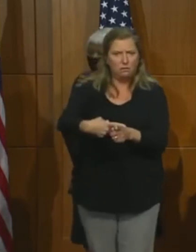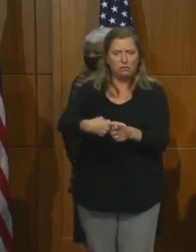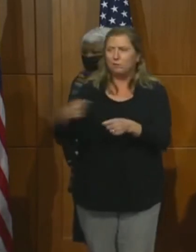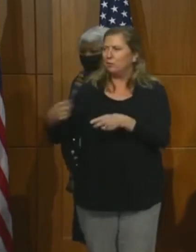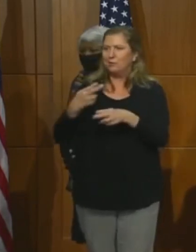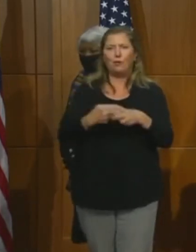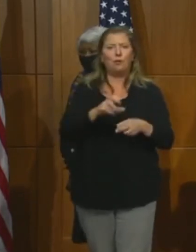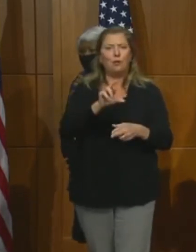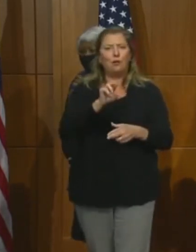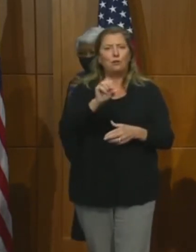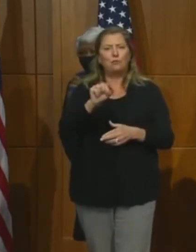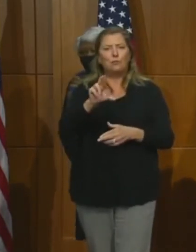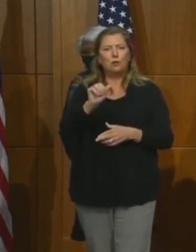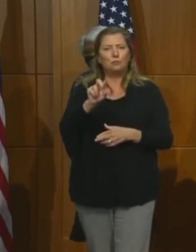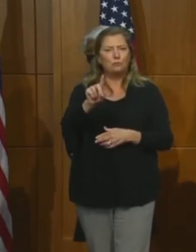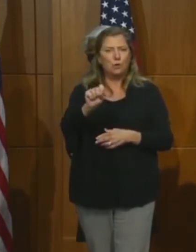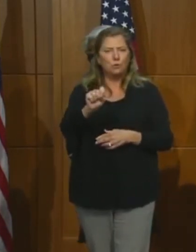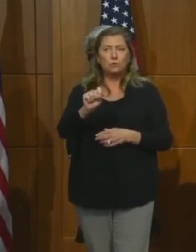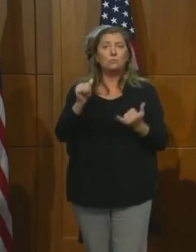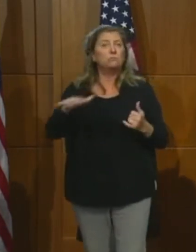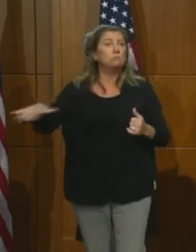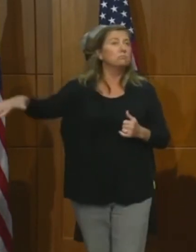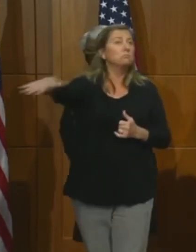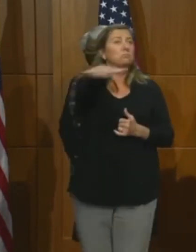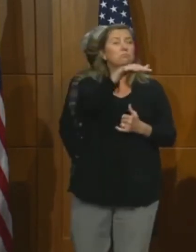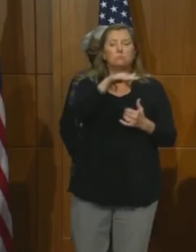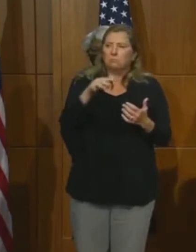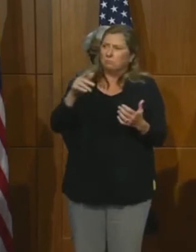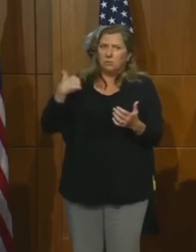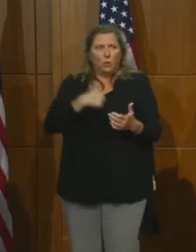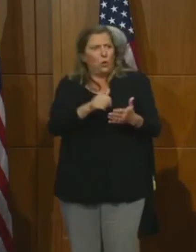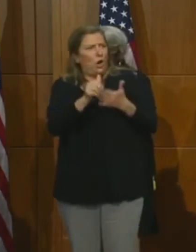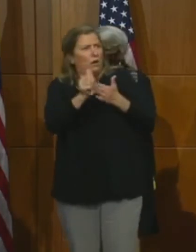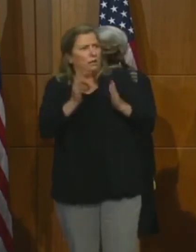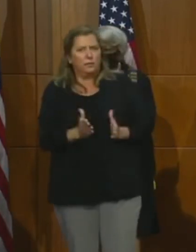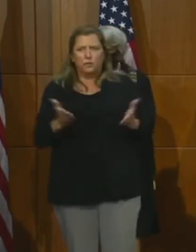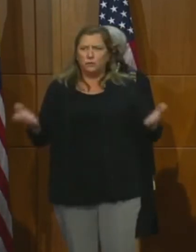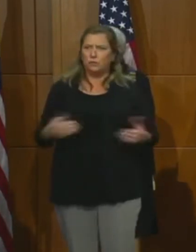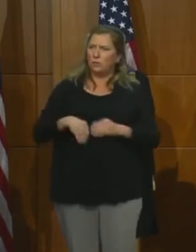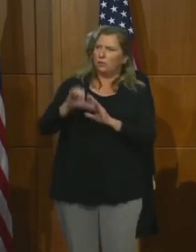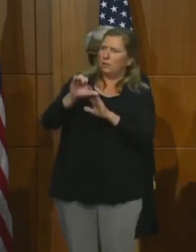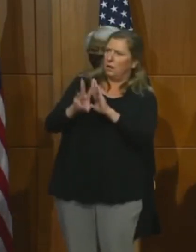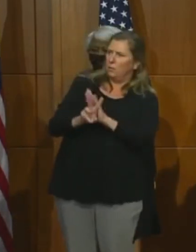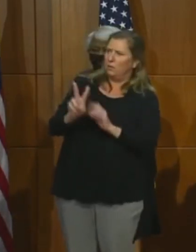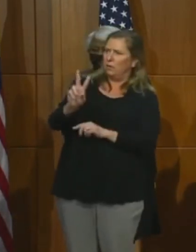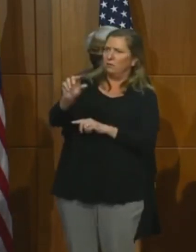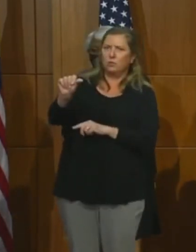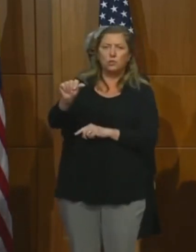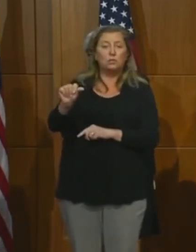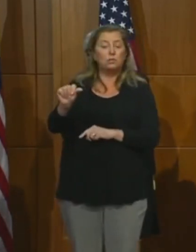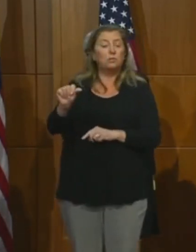it a crossroads. Our society and being leaders here in the Commonwealth of Virginia, we can